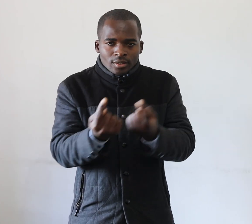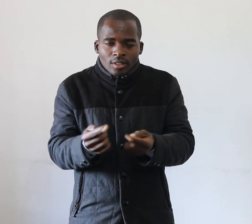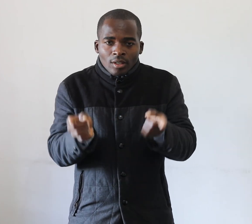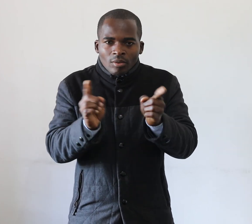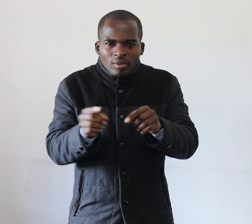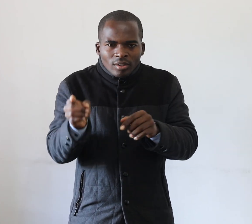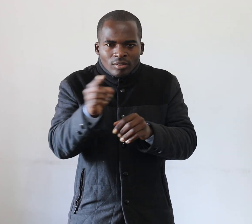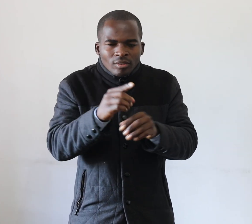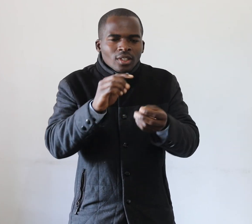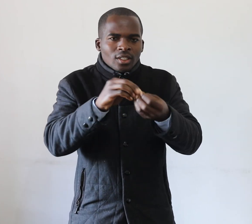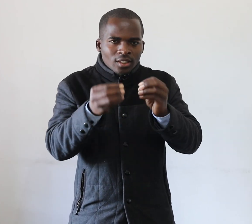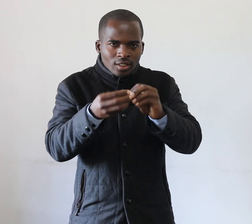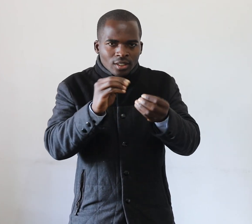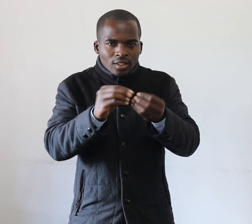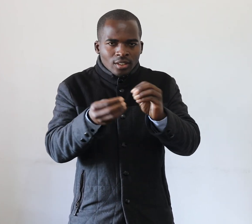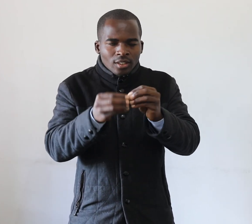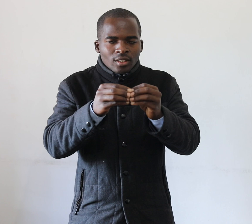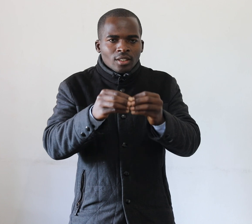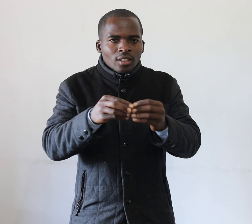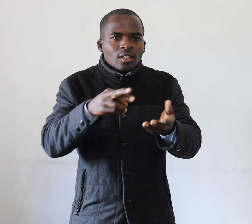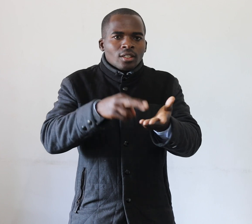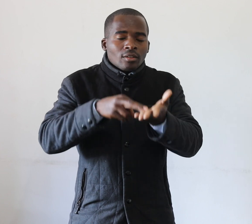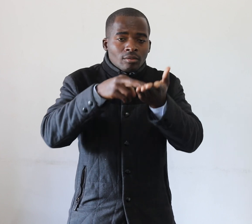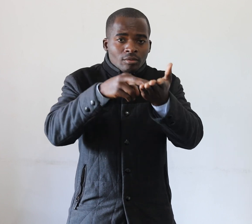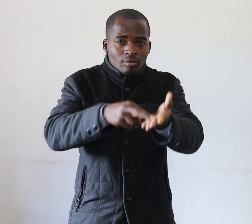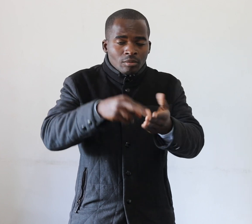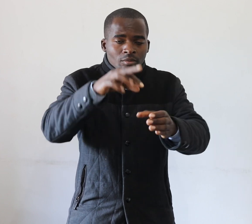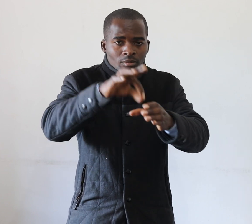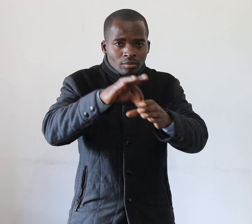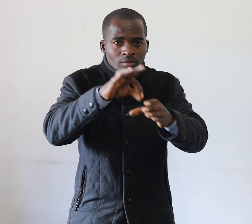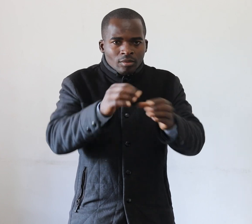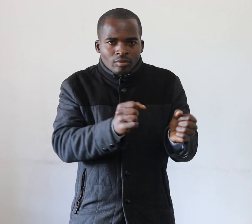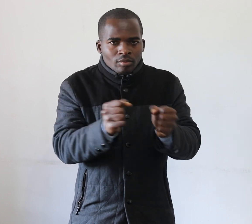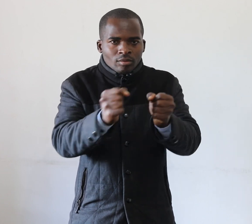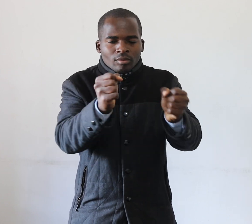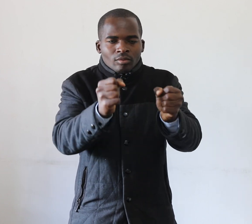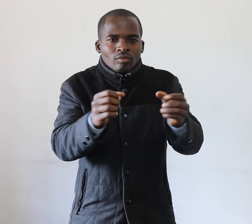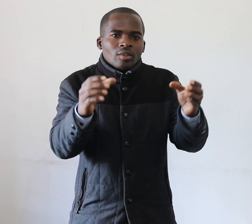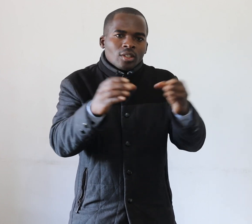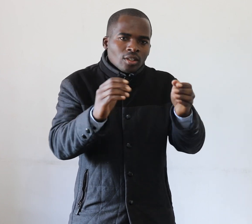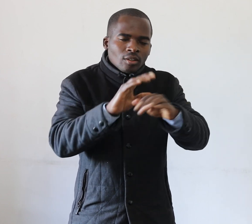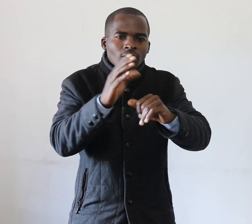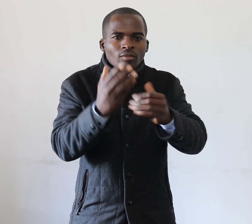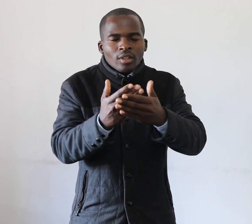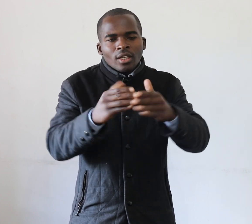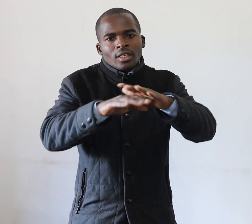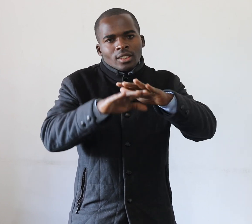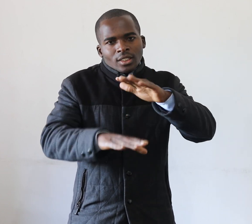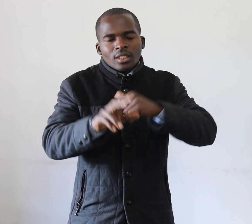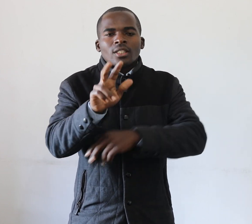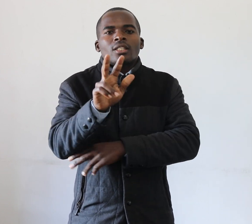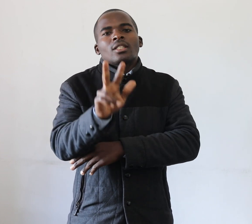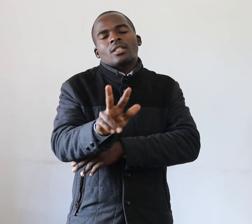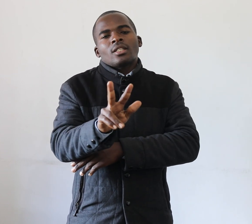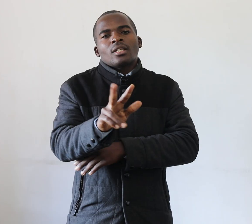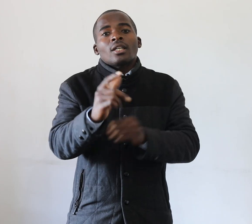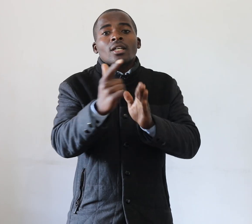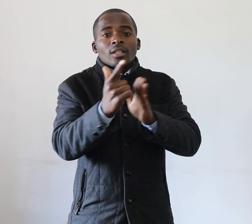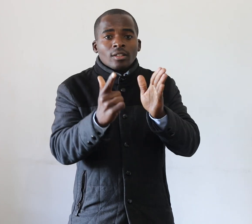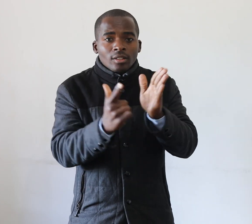total proportional representation seats in a council are less than 3, the law still requires that